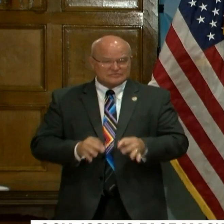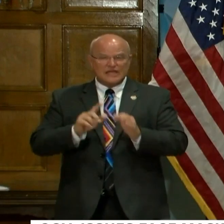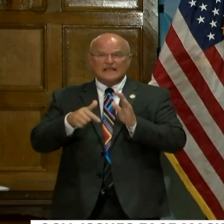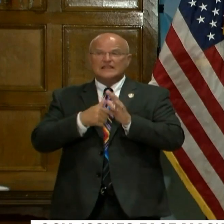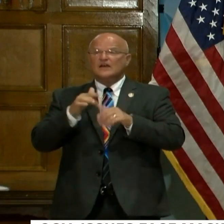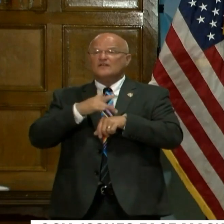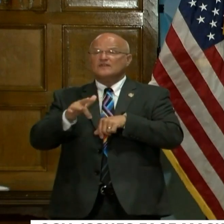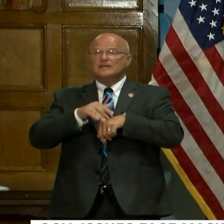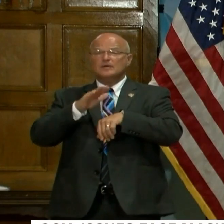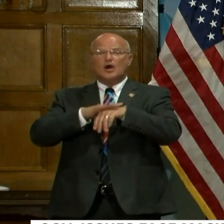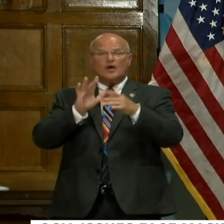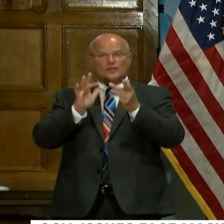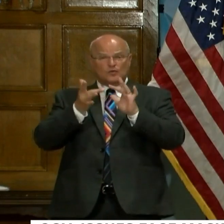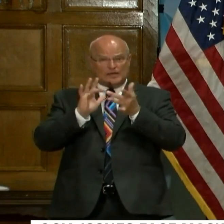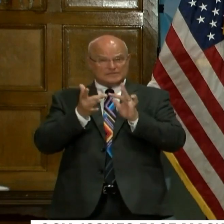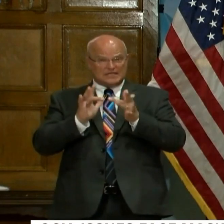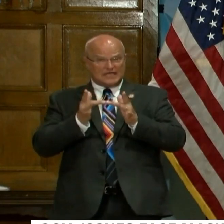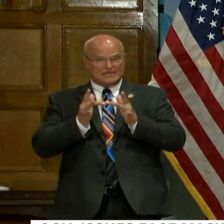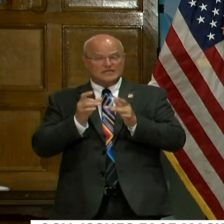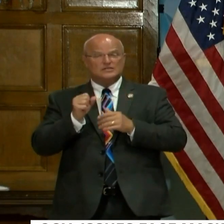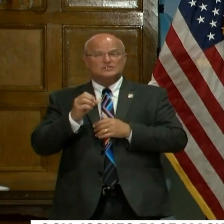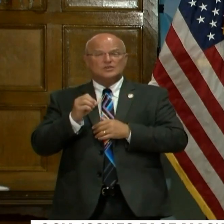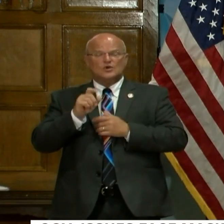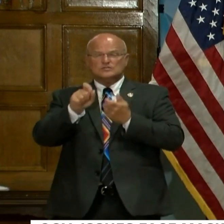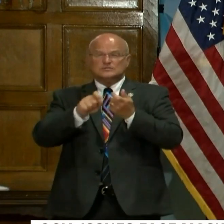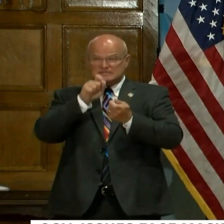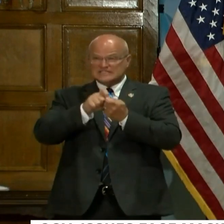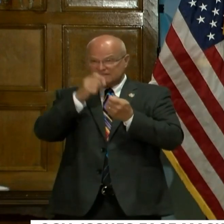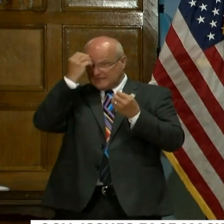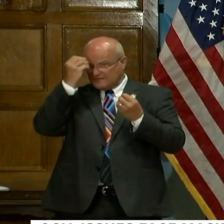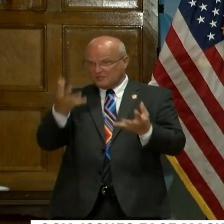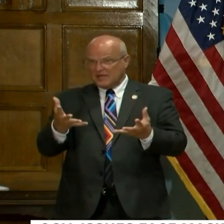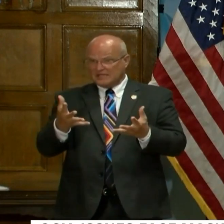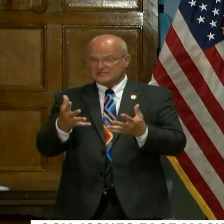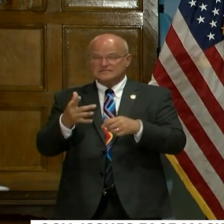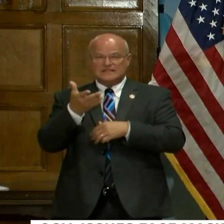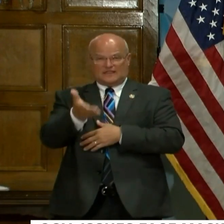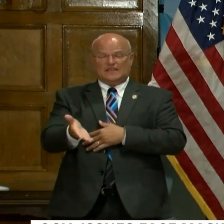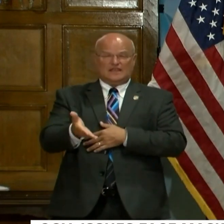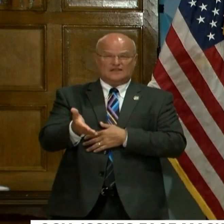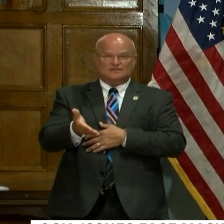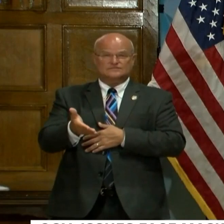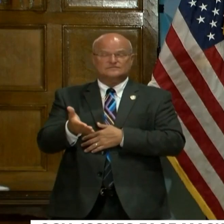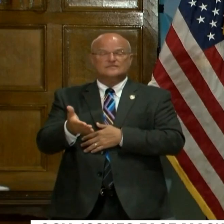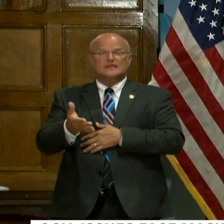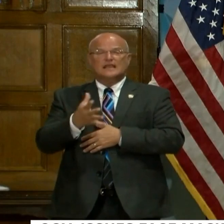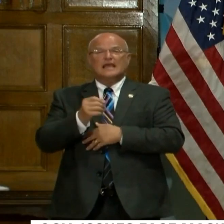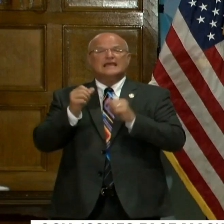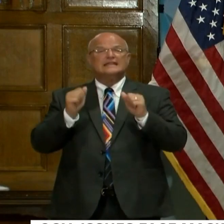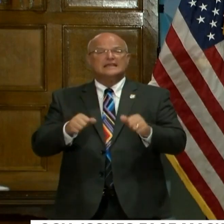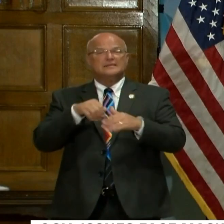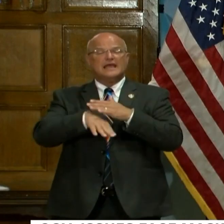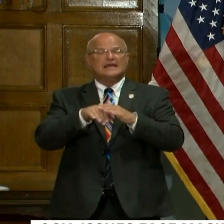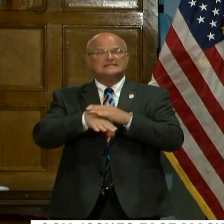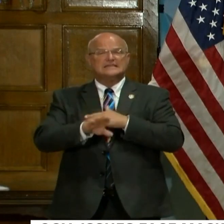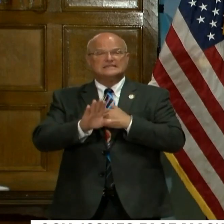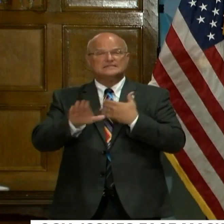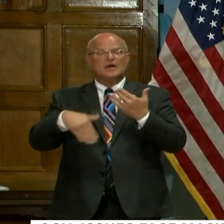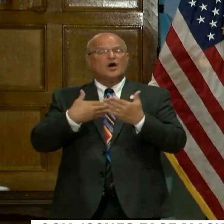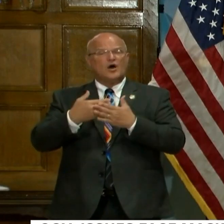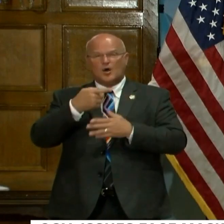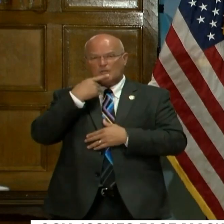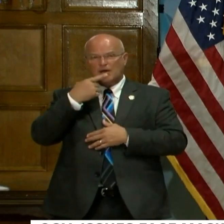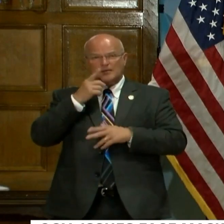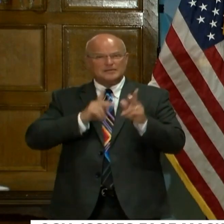are available on the website, so very specific information is available at that site and can be accessed by all the